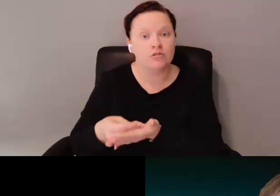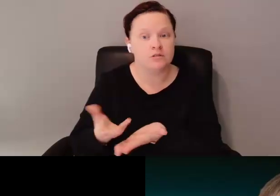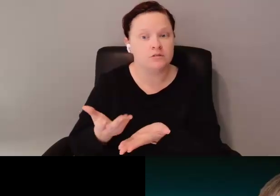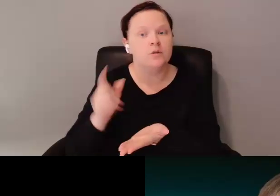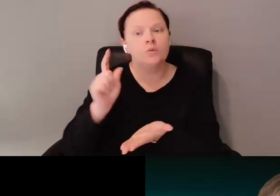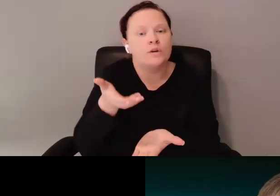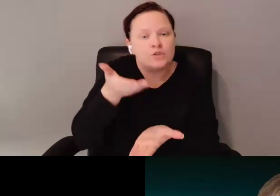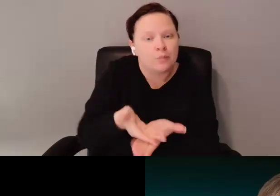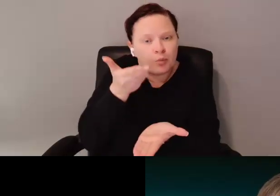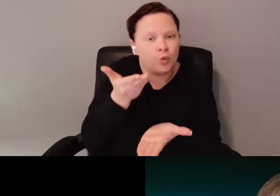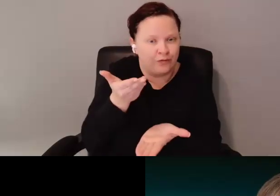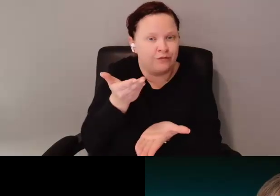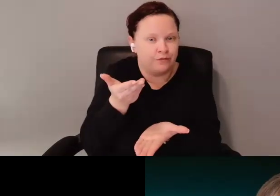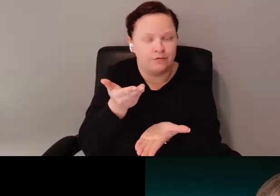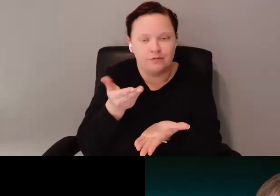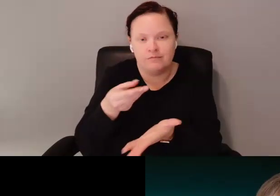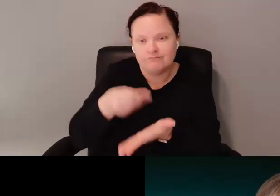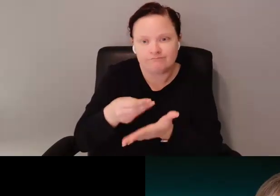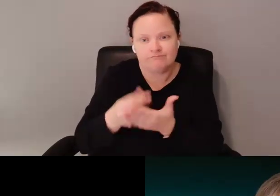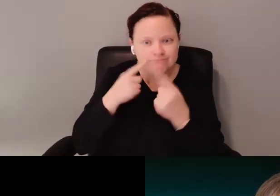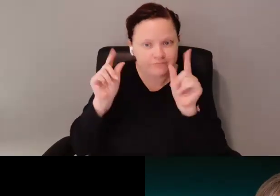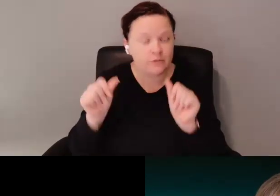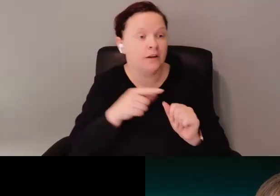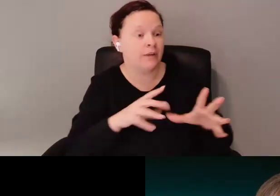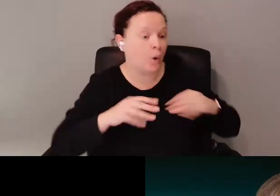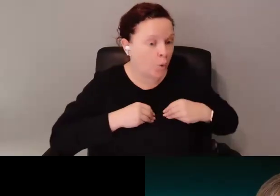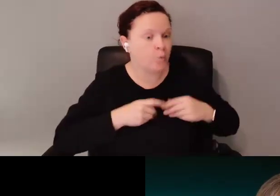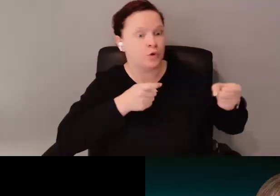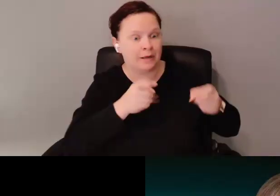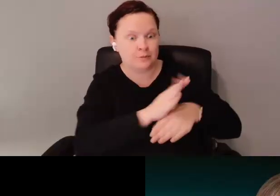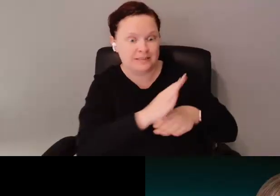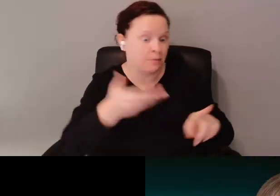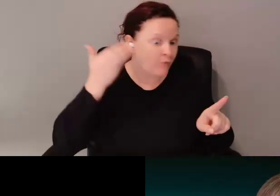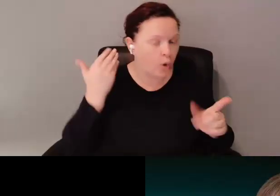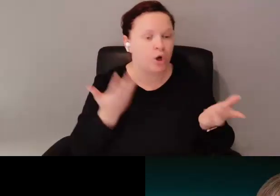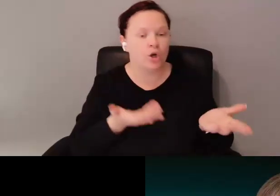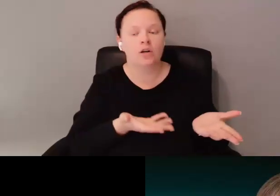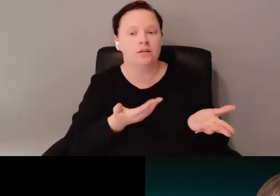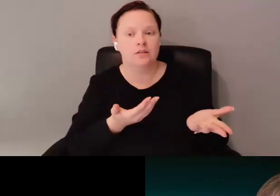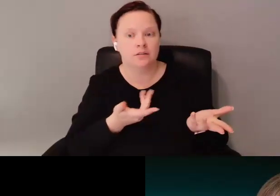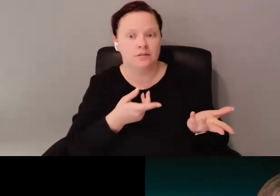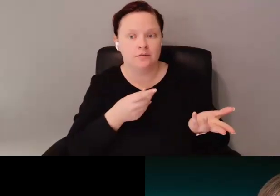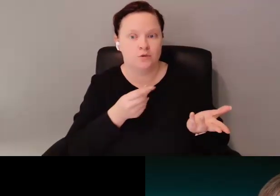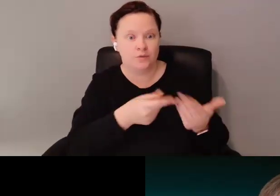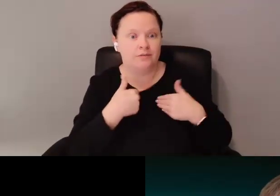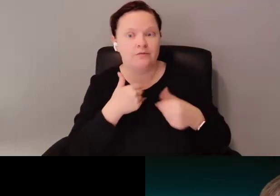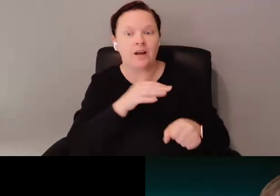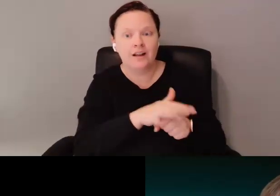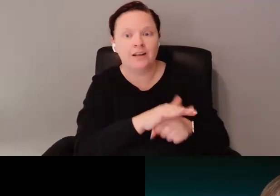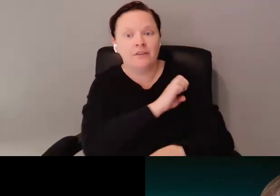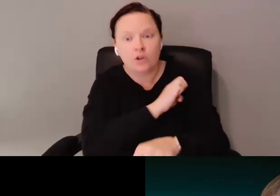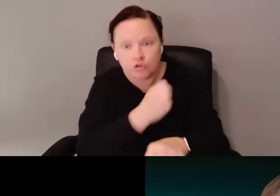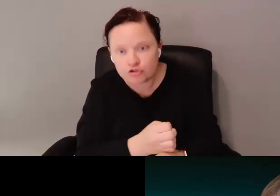the proof this person's done it? Have they owned and managed a business before? Do they have enough